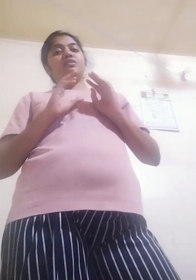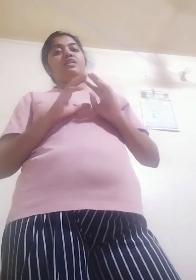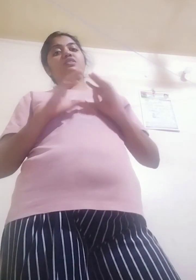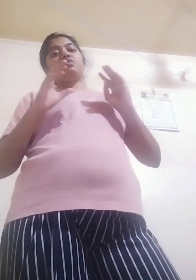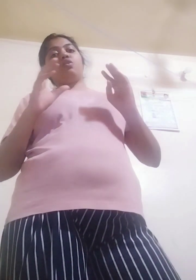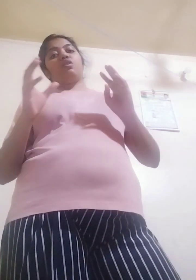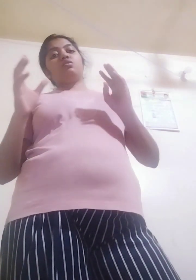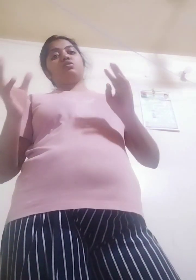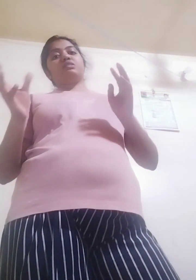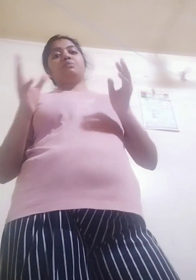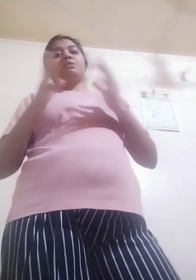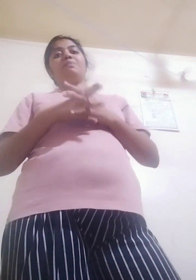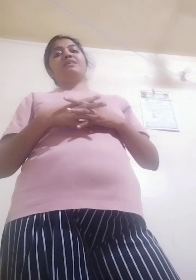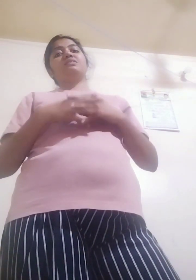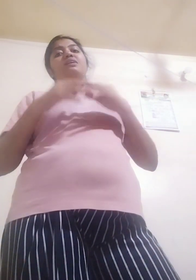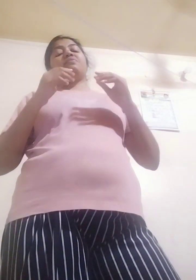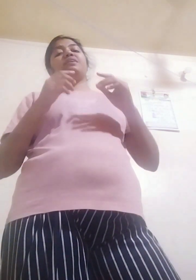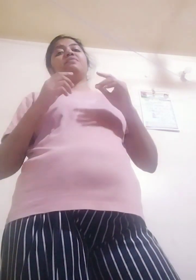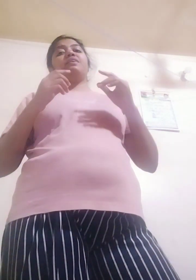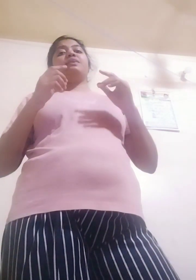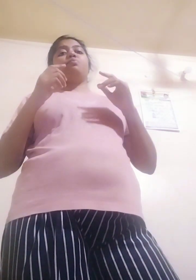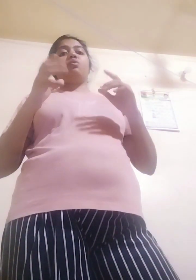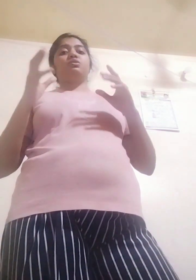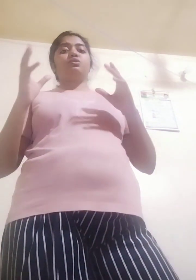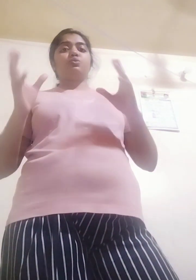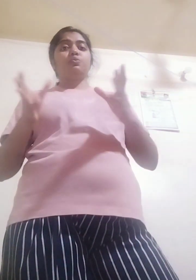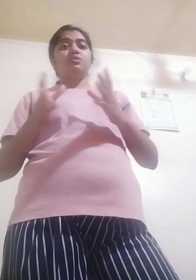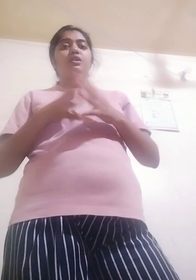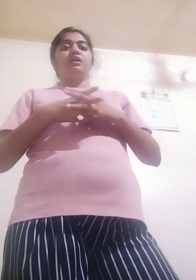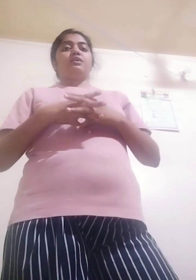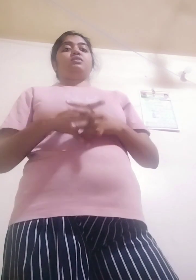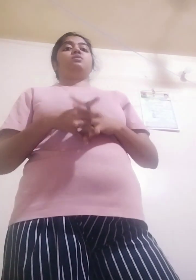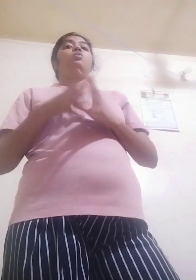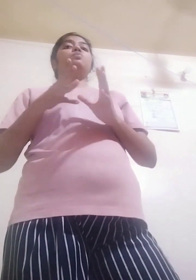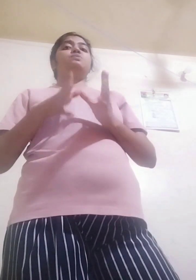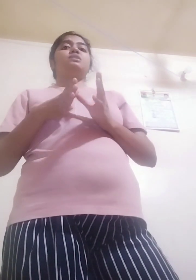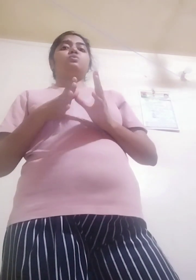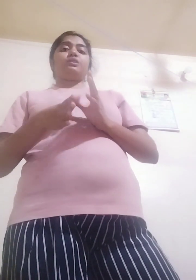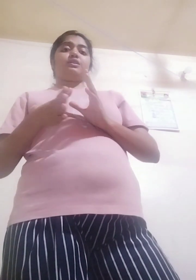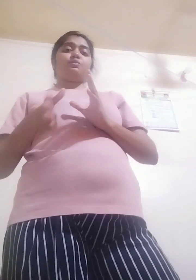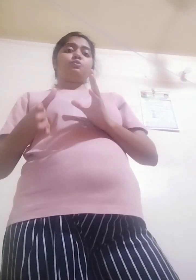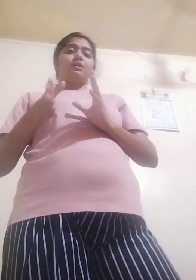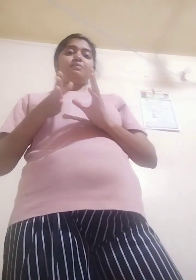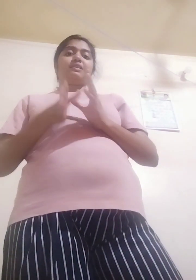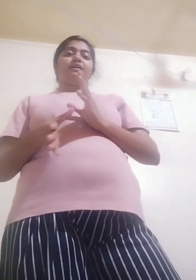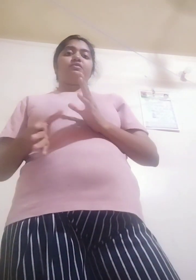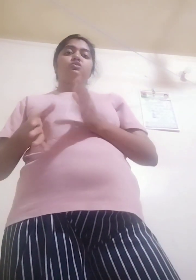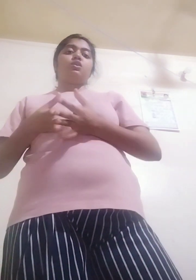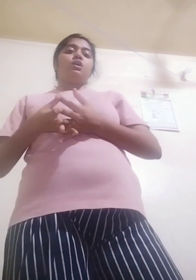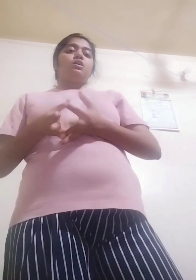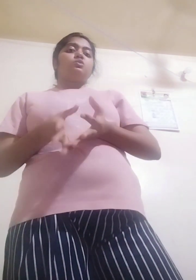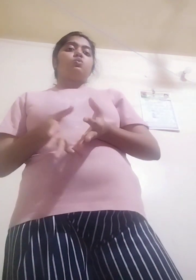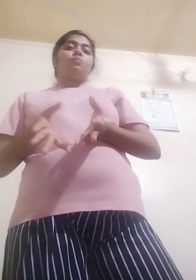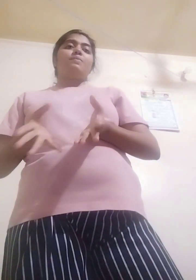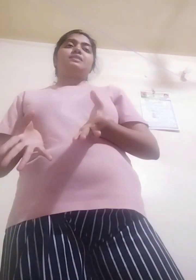These all concept plays a very important role in the object oriented programming language. So